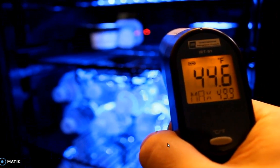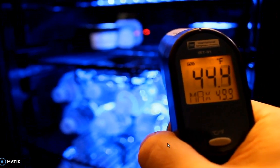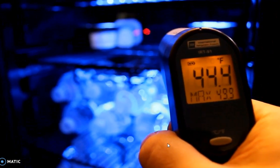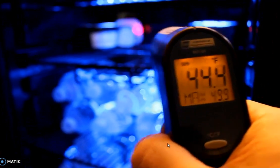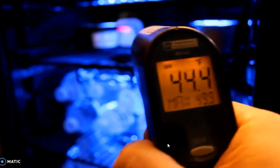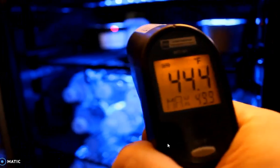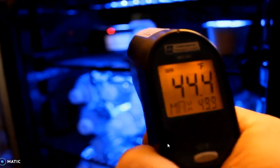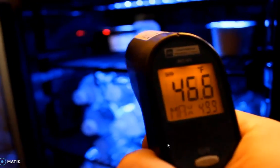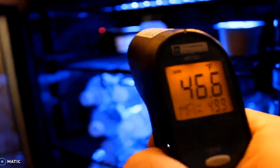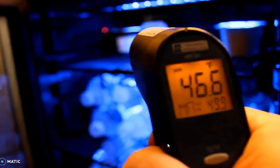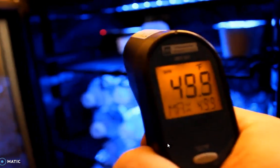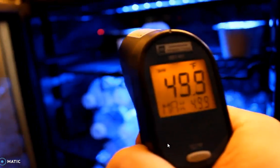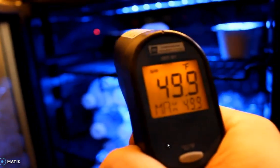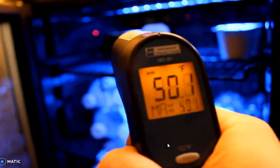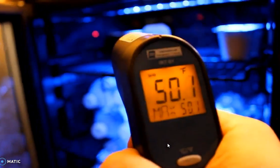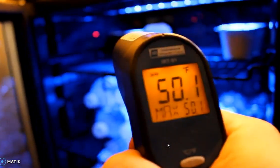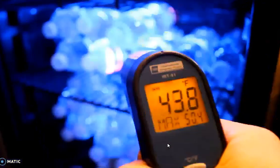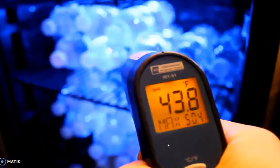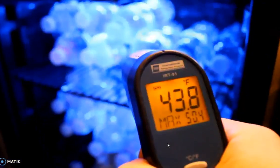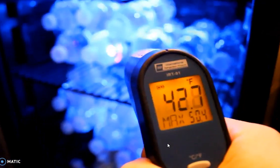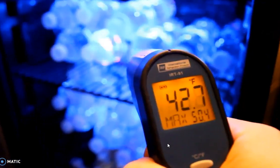let's see what the actual temperature is inside.